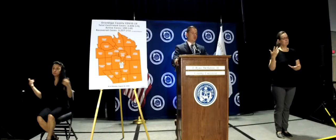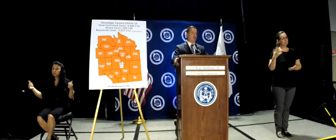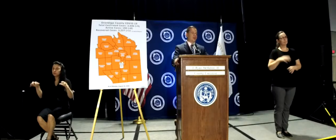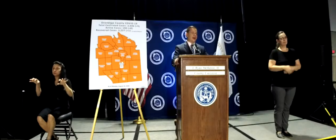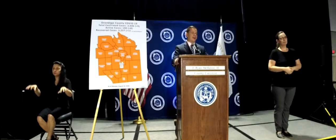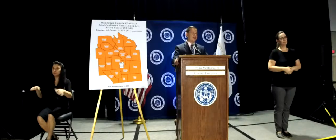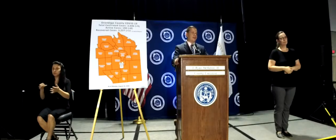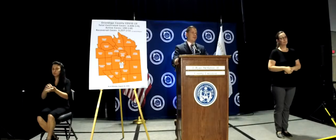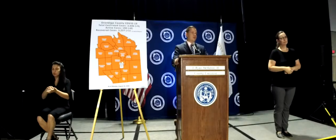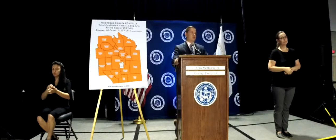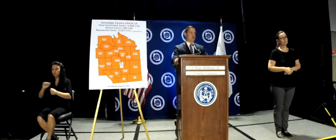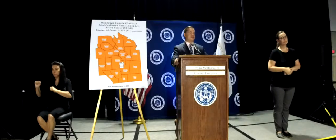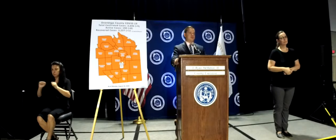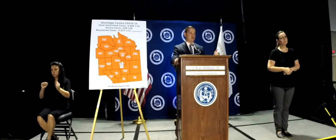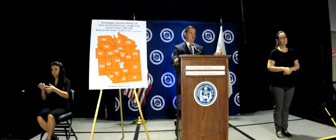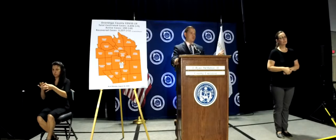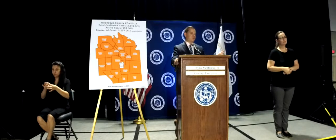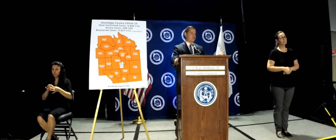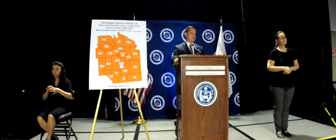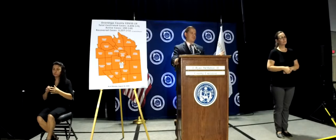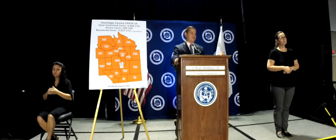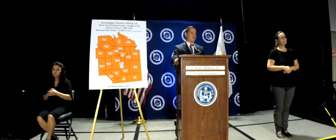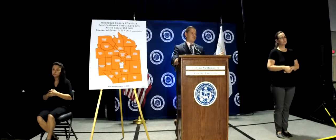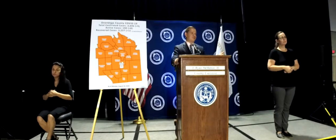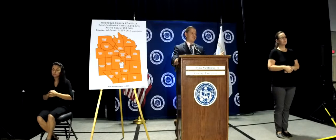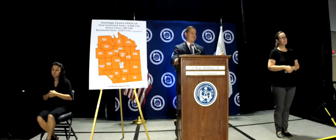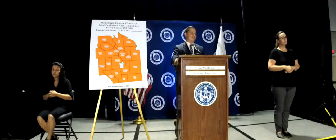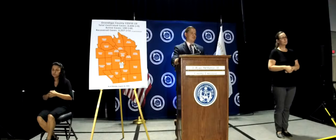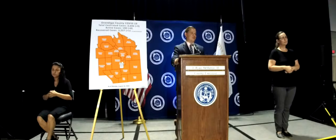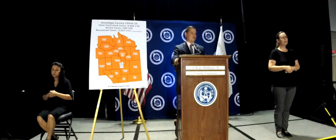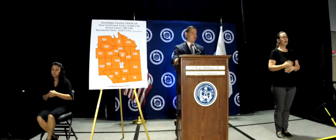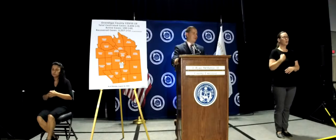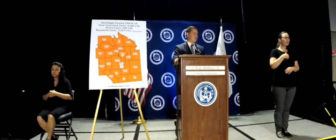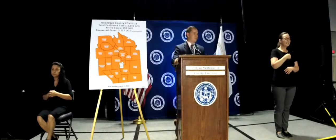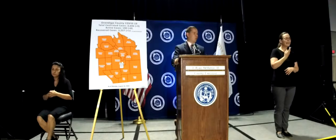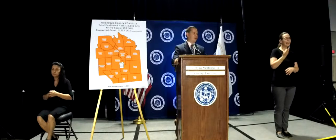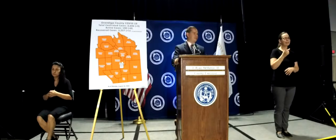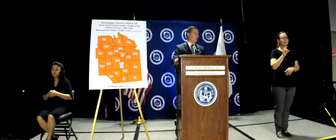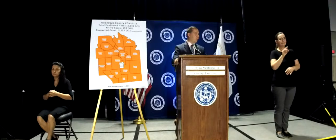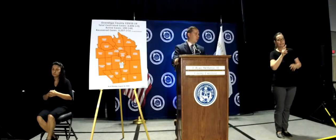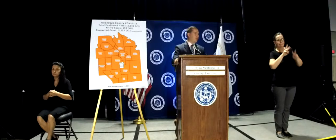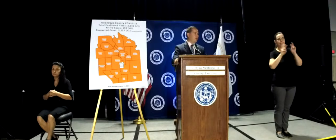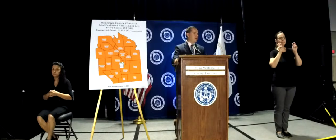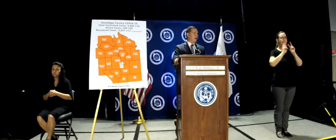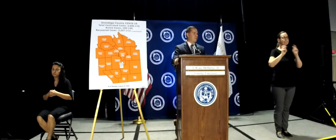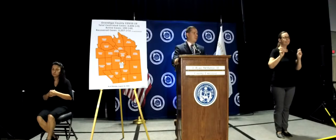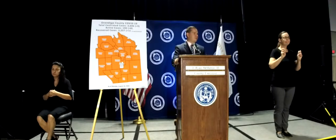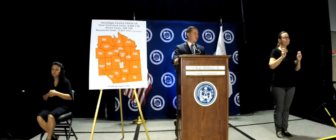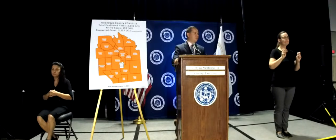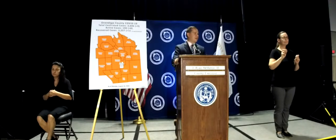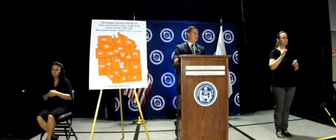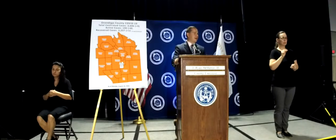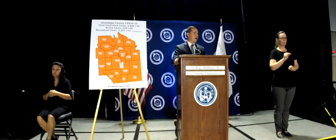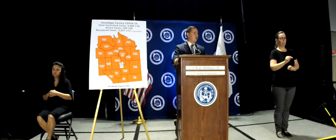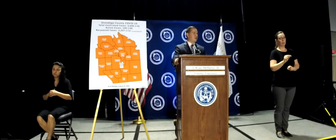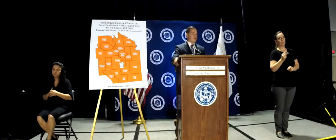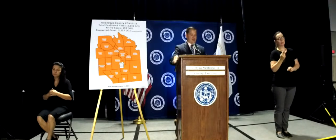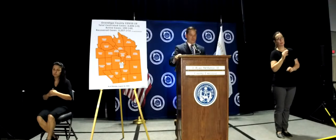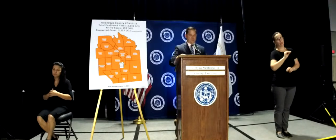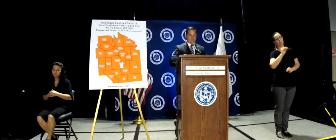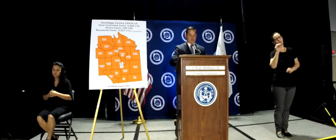when you look at it, there's a reason the university's infection rates 0.2, maybe even a little less